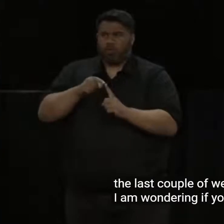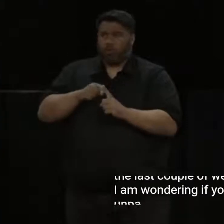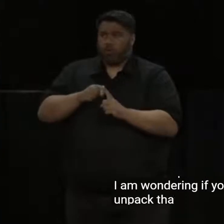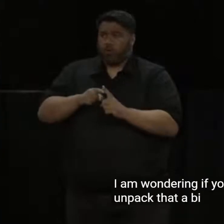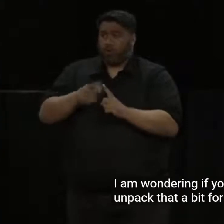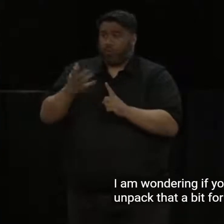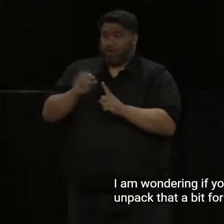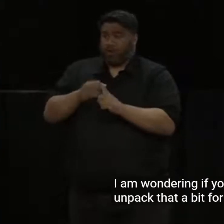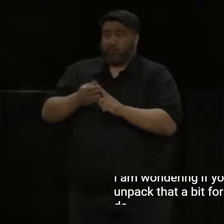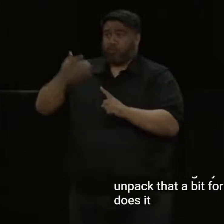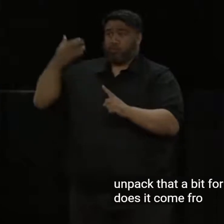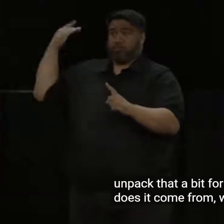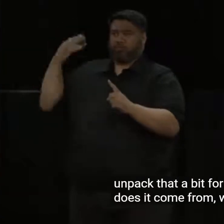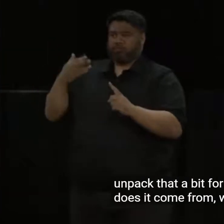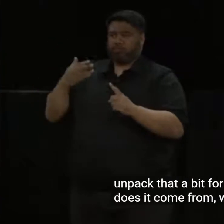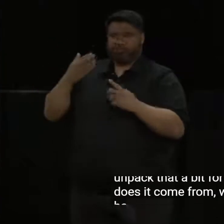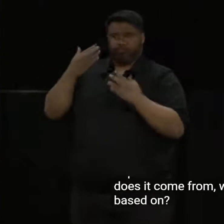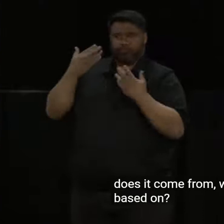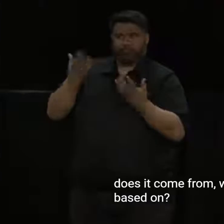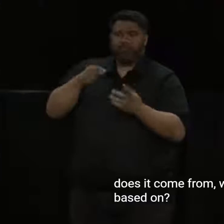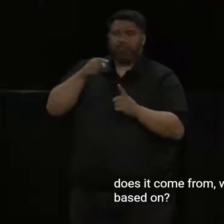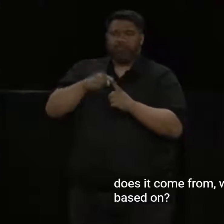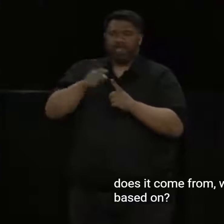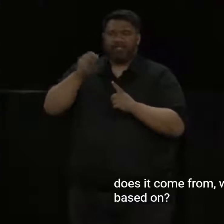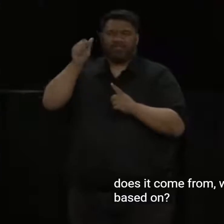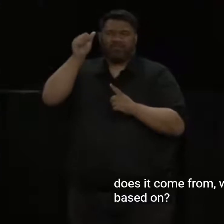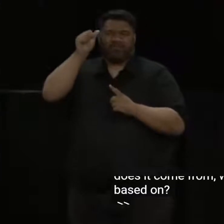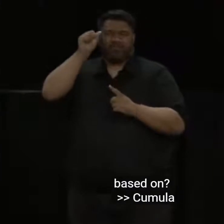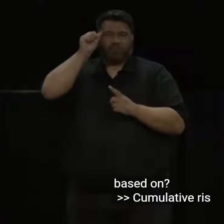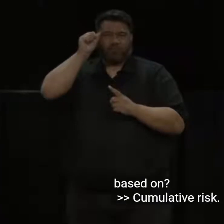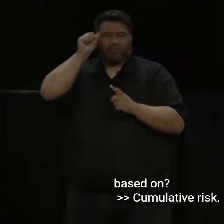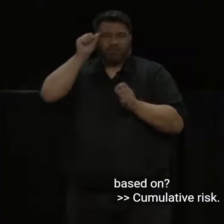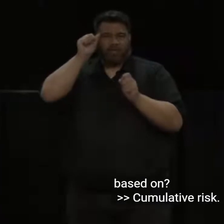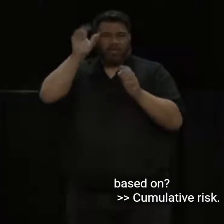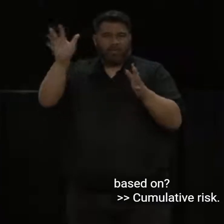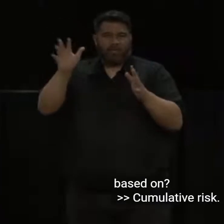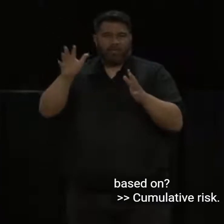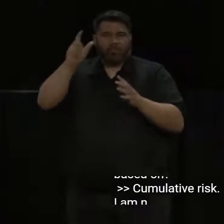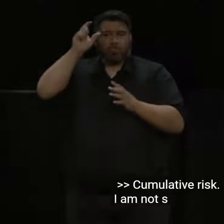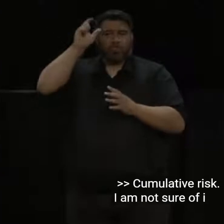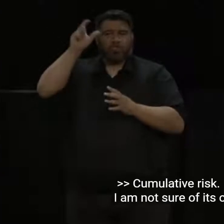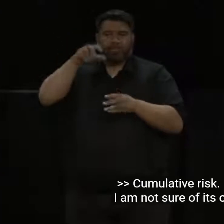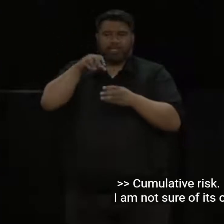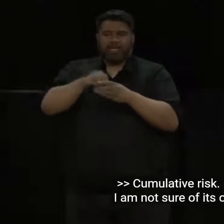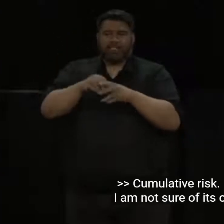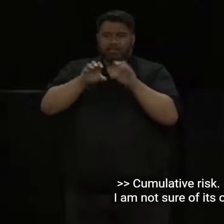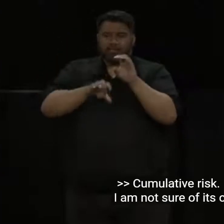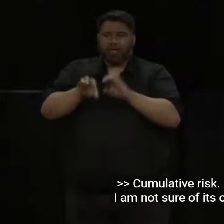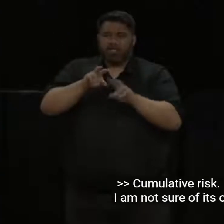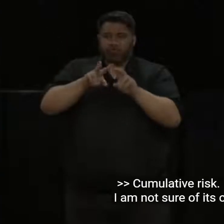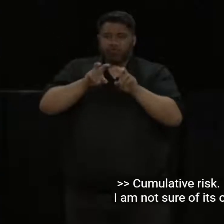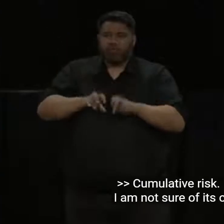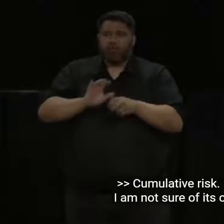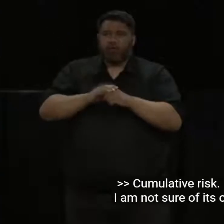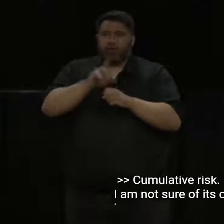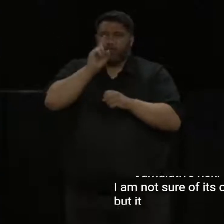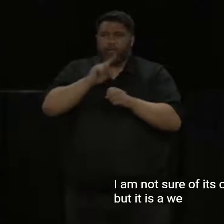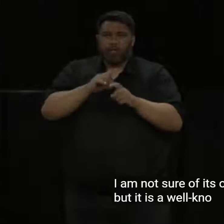origins, but it's I guess a well-known sort of epidemiological and other phenomenon where if you've